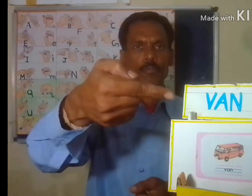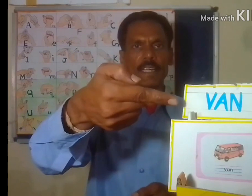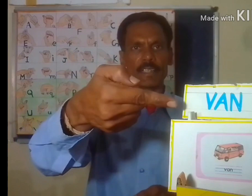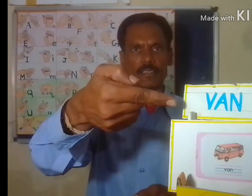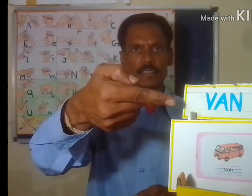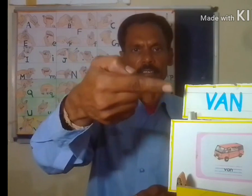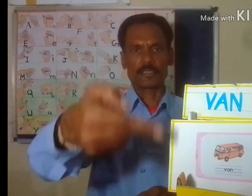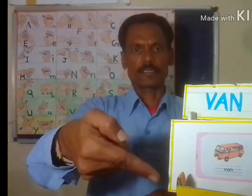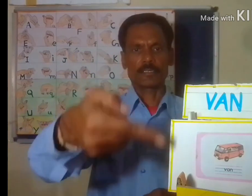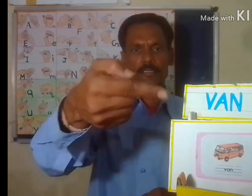when